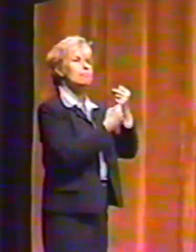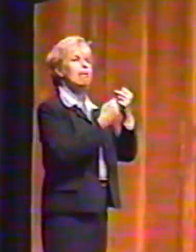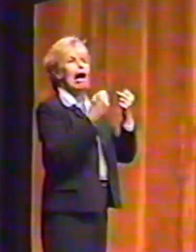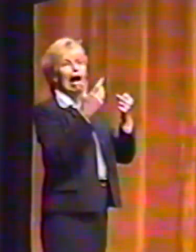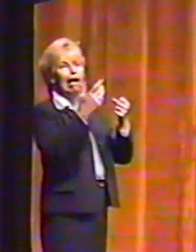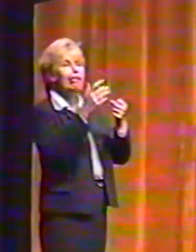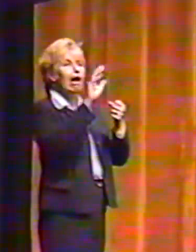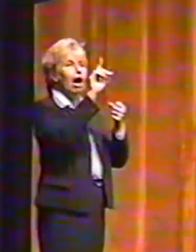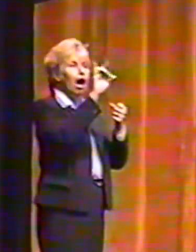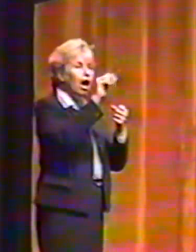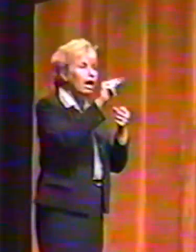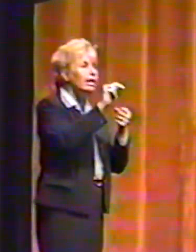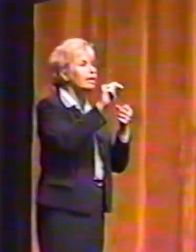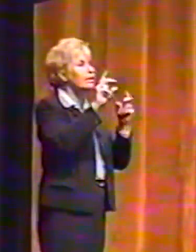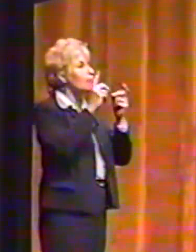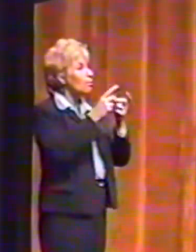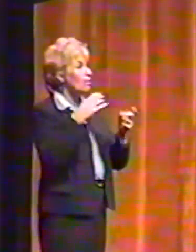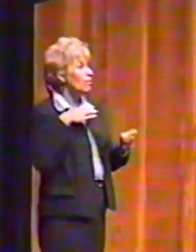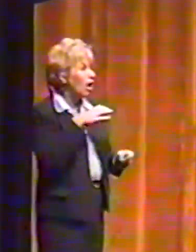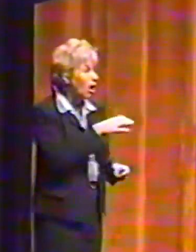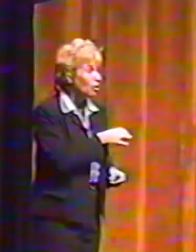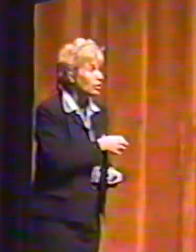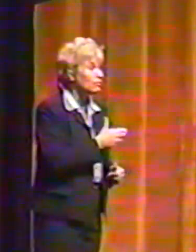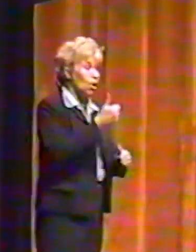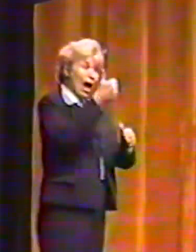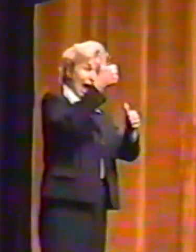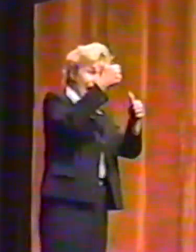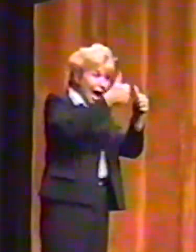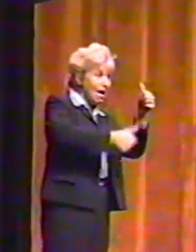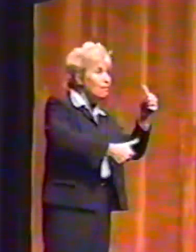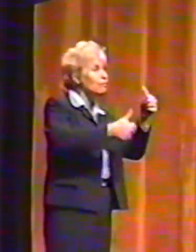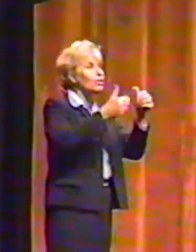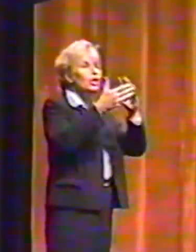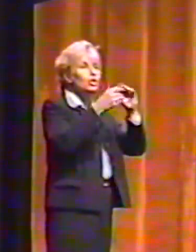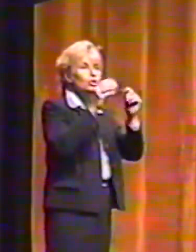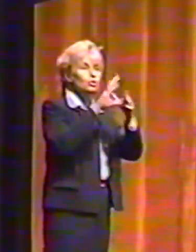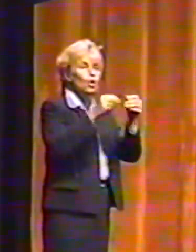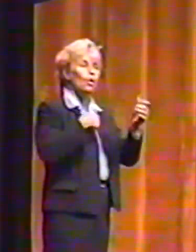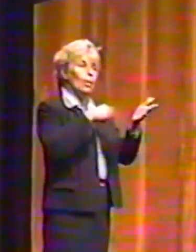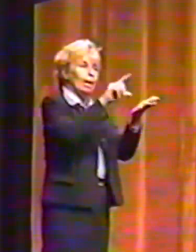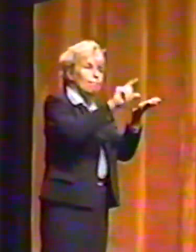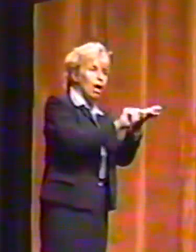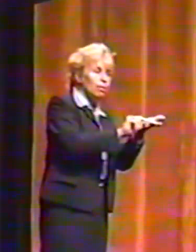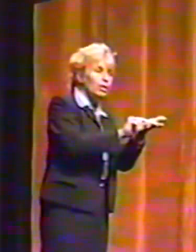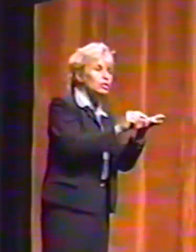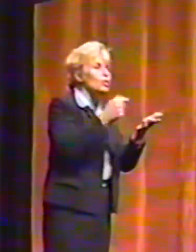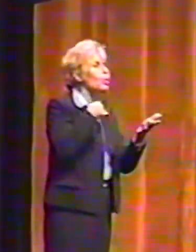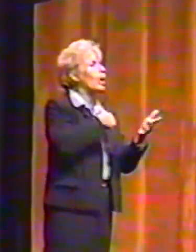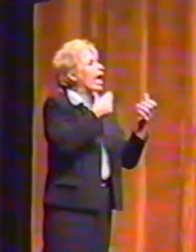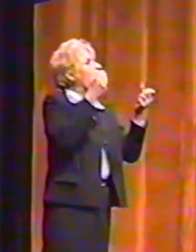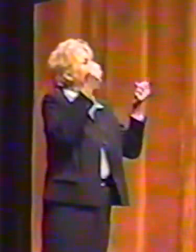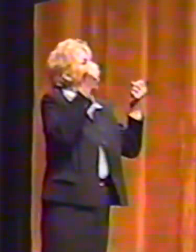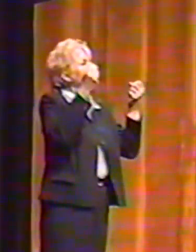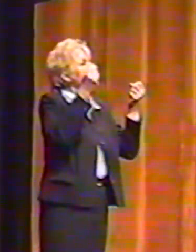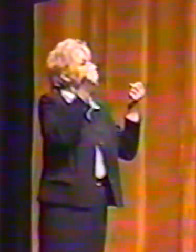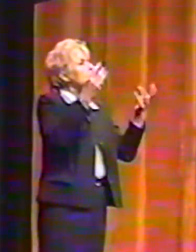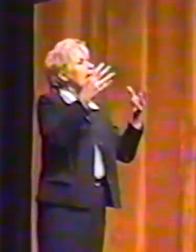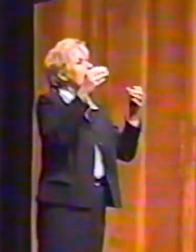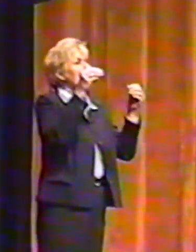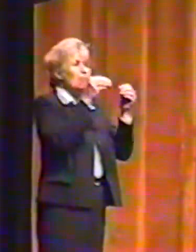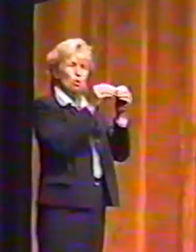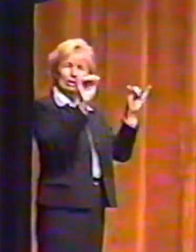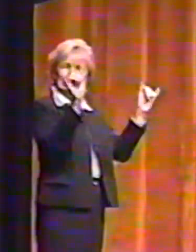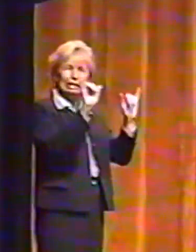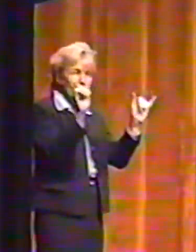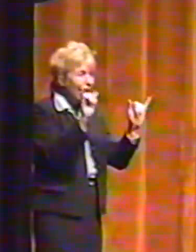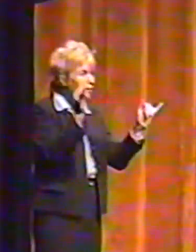story. For every account, every anecdote we published about somebody's case, we had many more standing behind that.